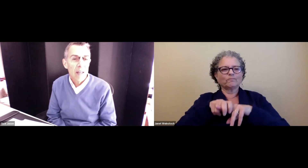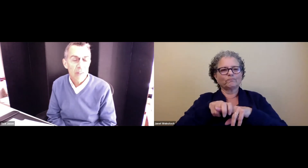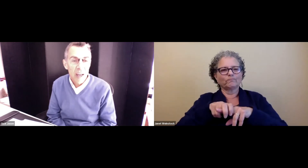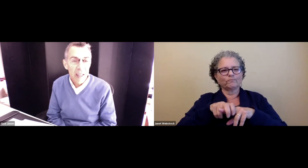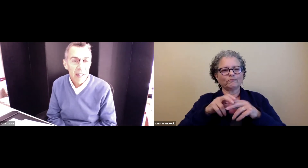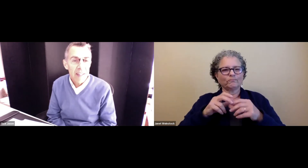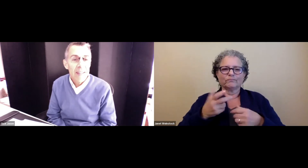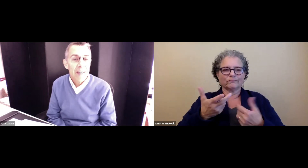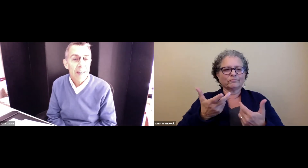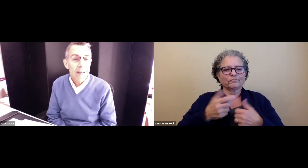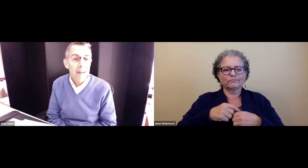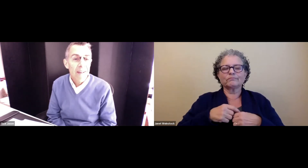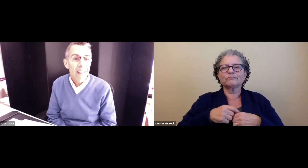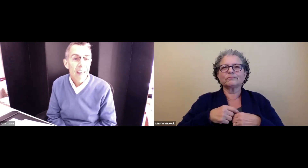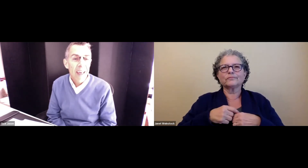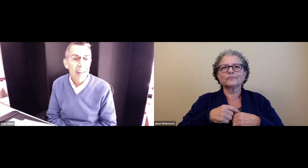side and